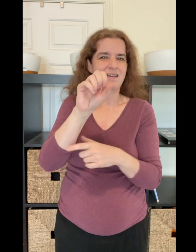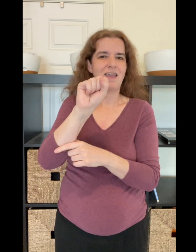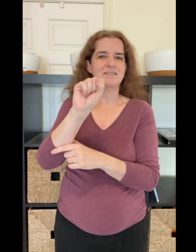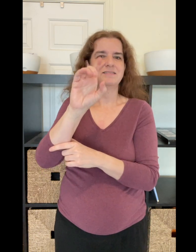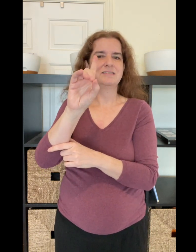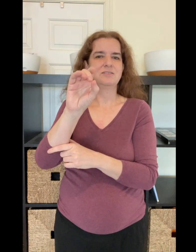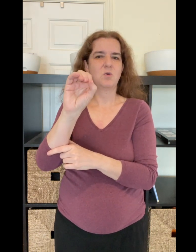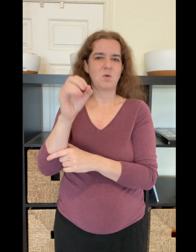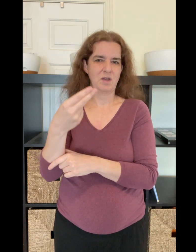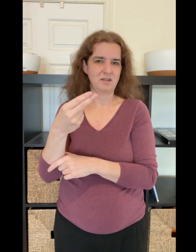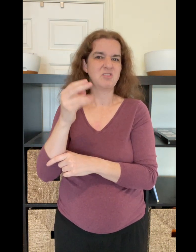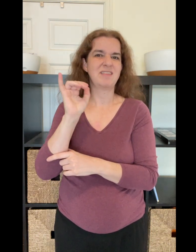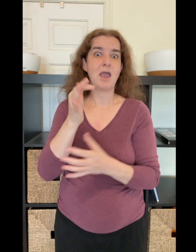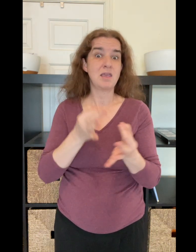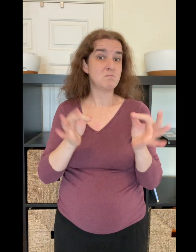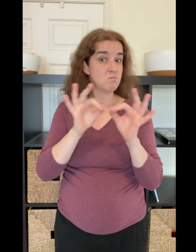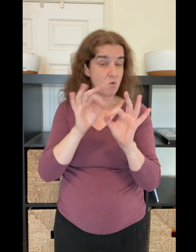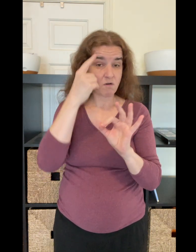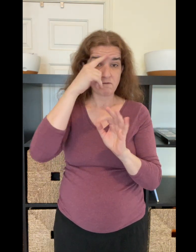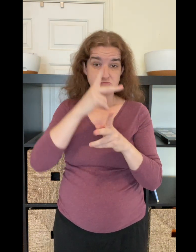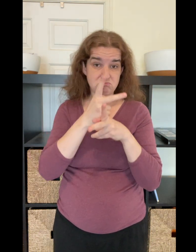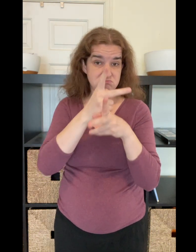money? That's all SDOH.